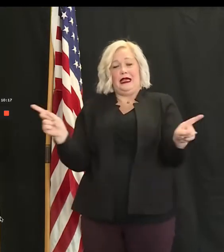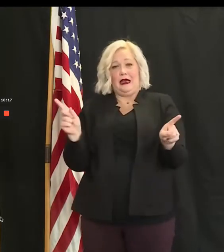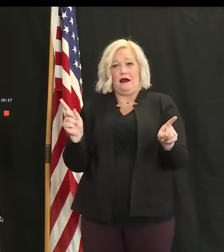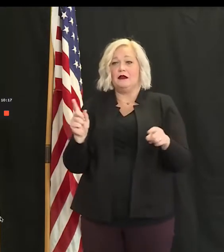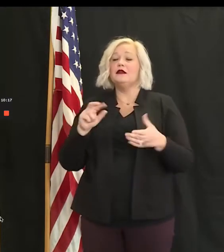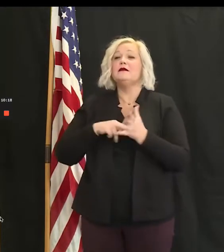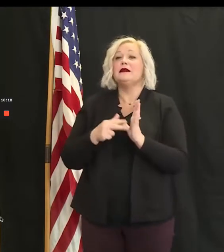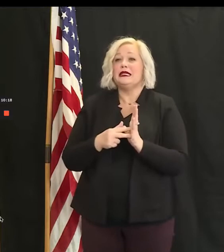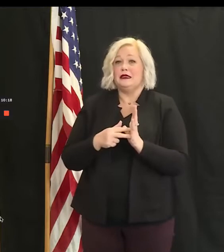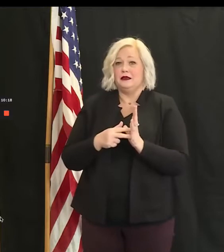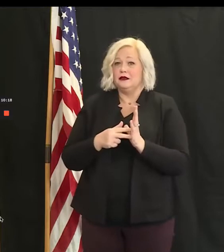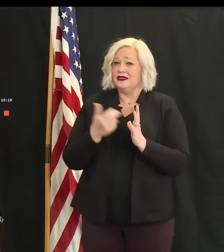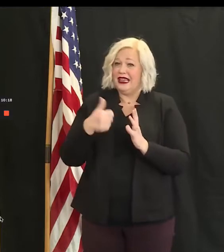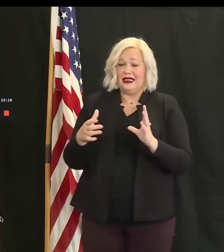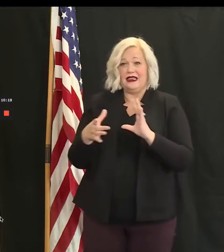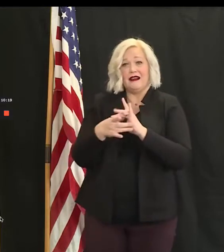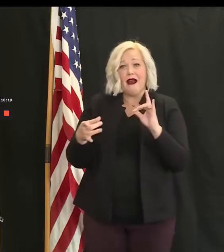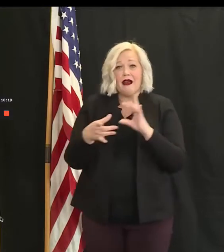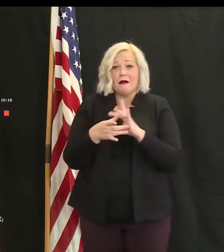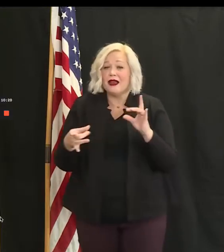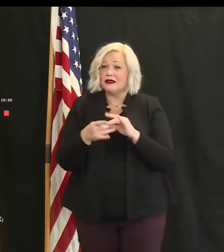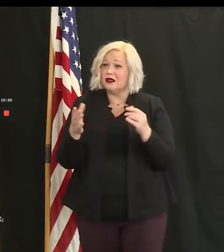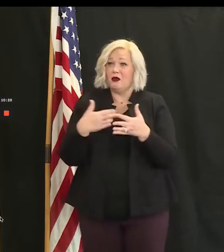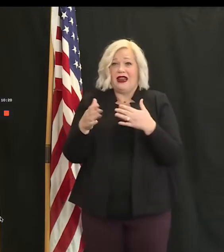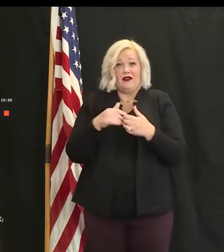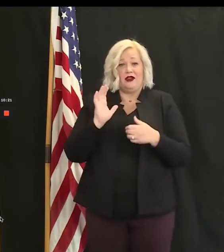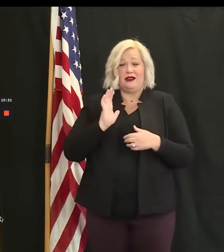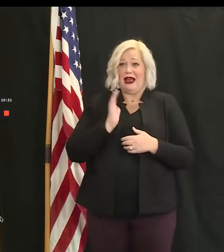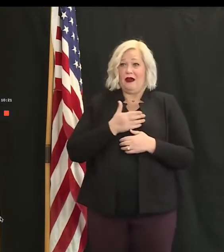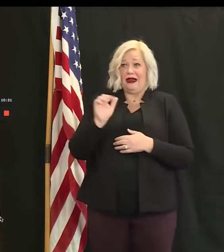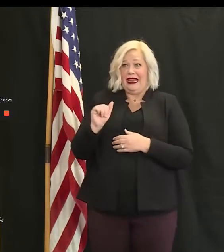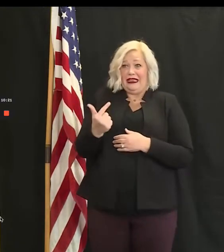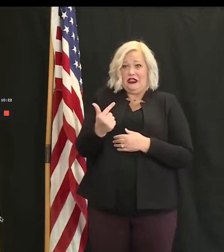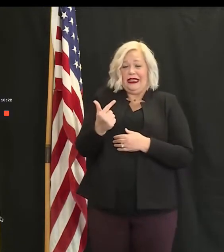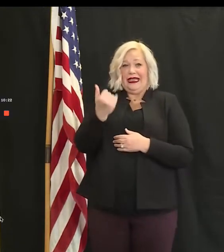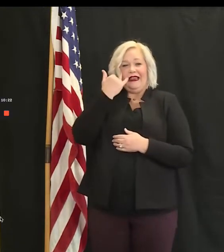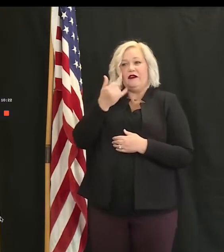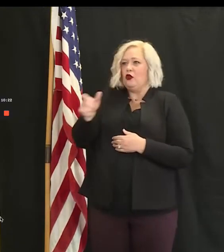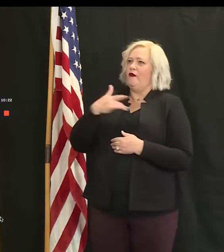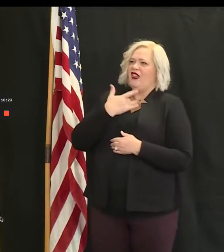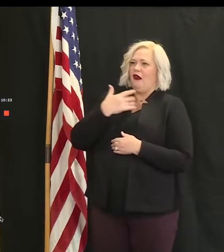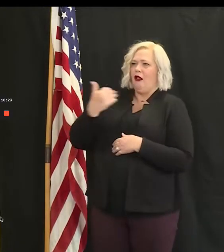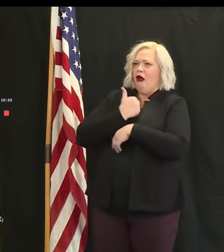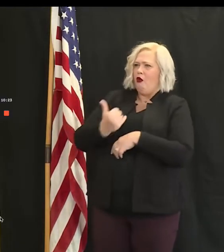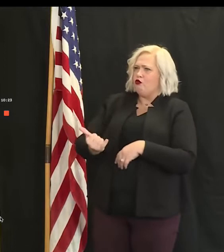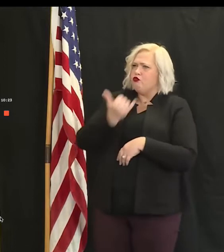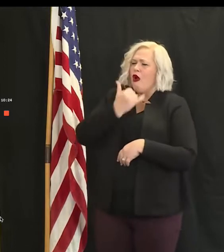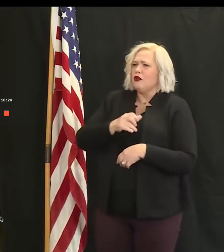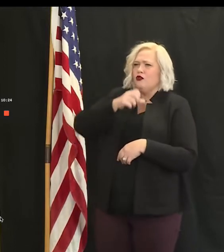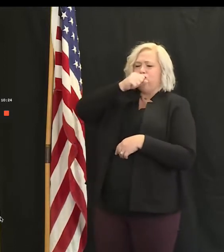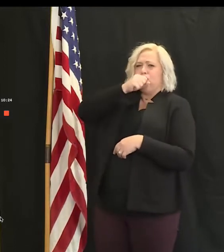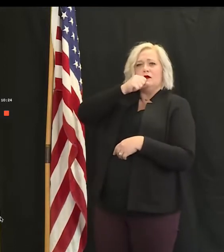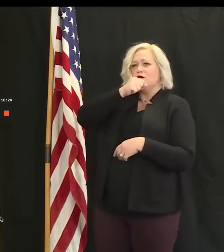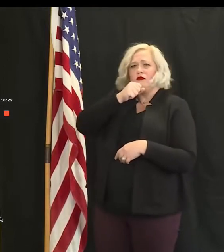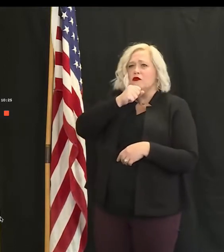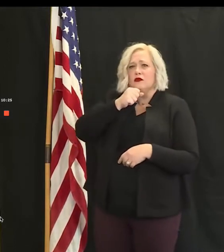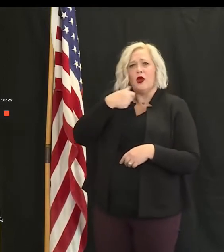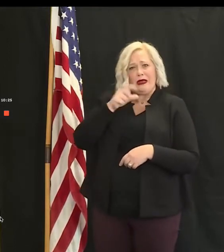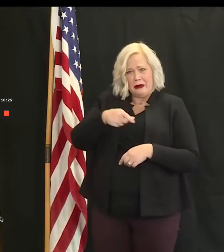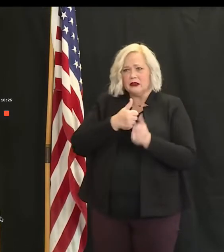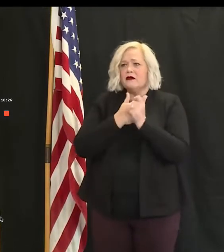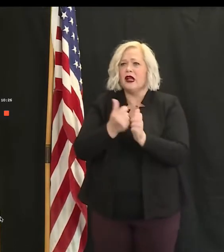statement or suggestion that the Attorney General's office wrongfully withheld information is disingenuous and inconsistent with the law